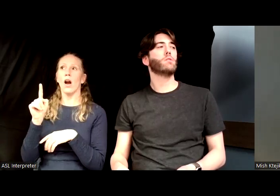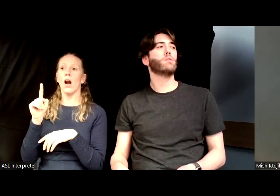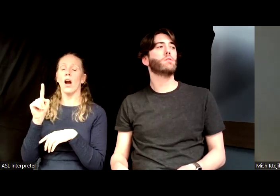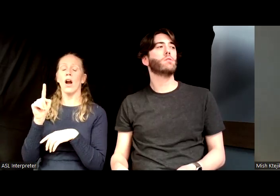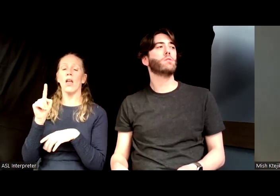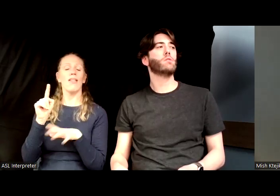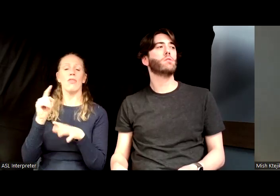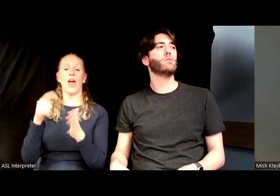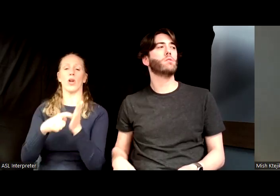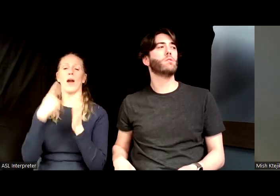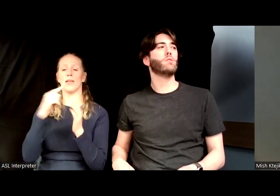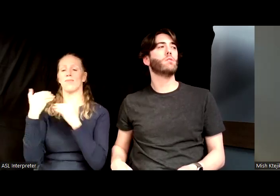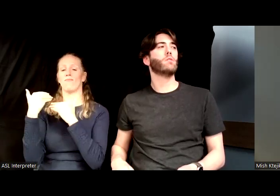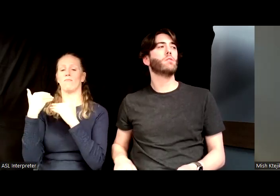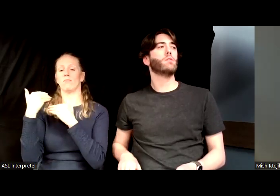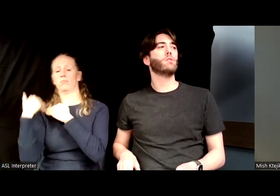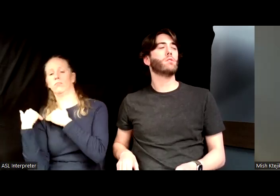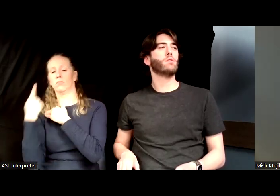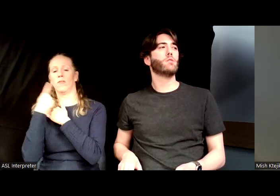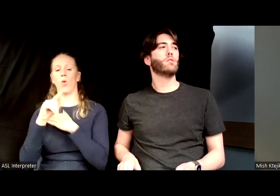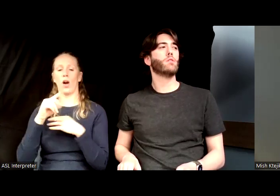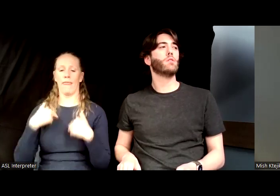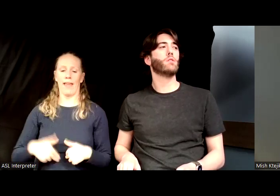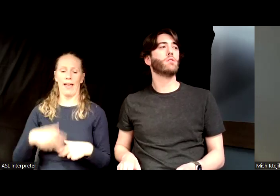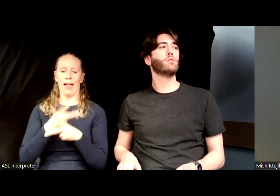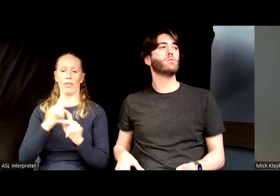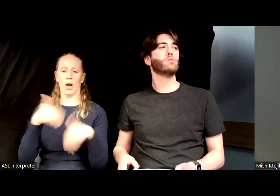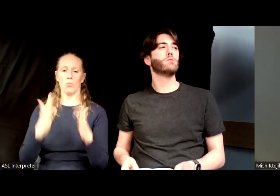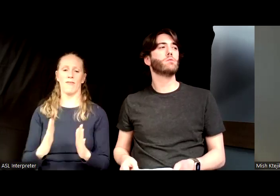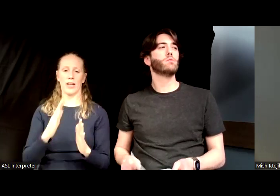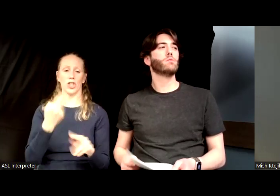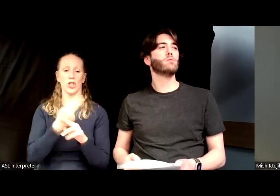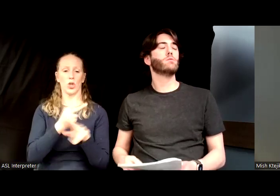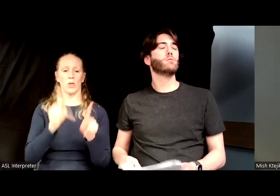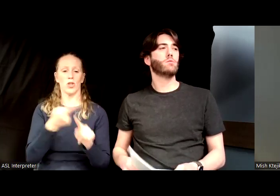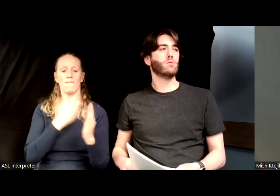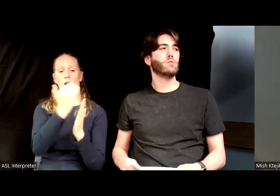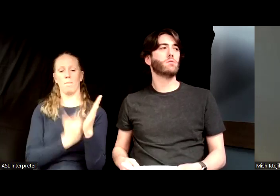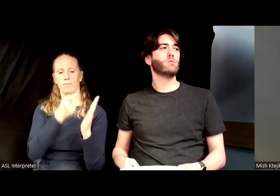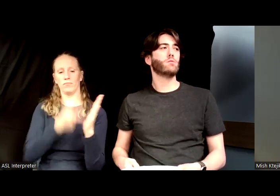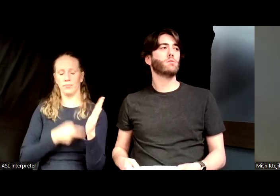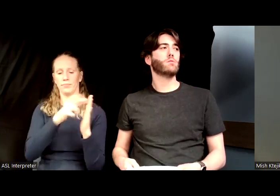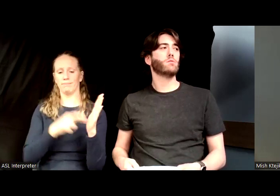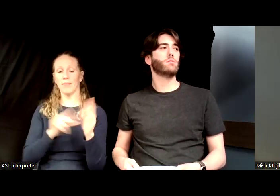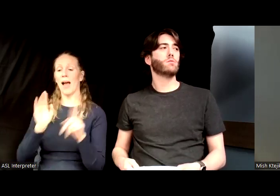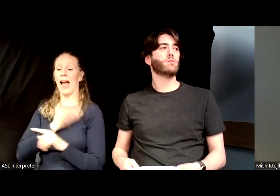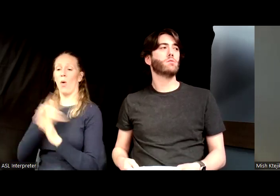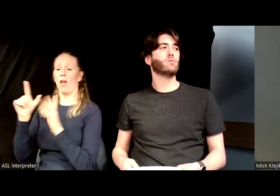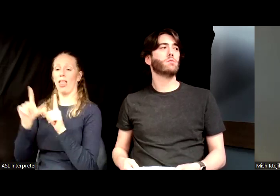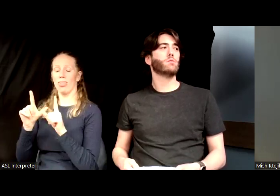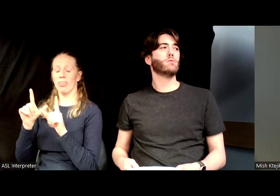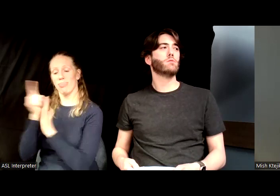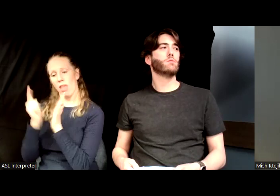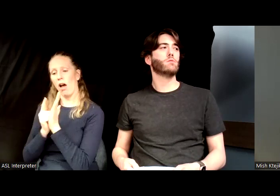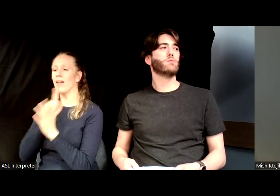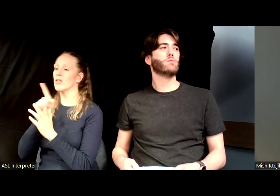provider to use a person off of the registry. Whereas our laws are about having a license in order to